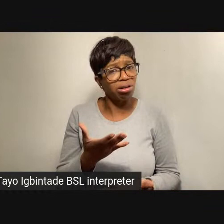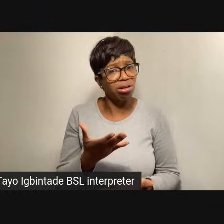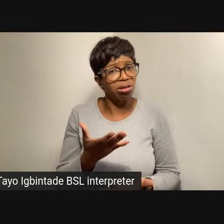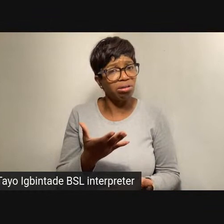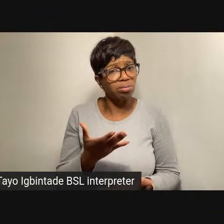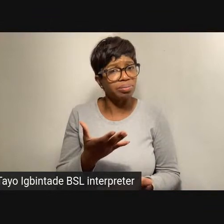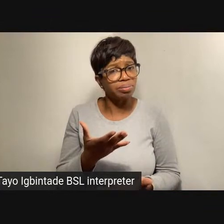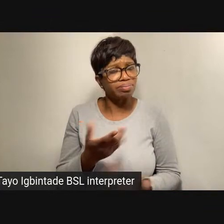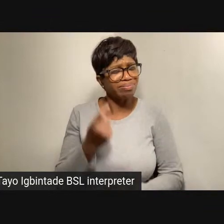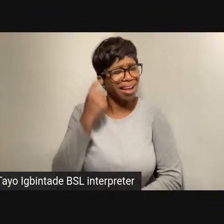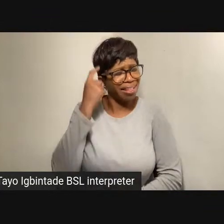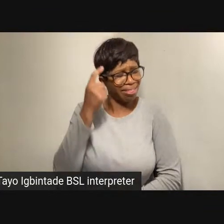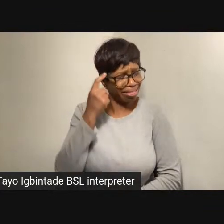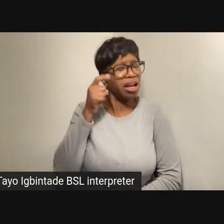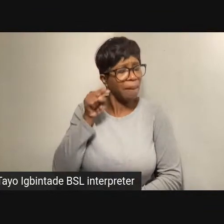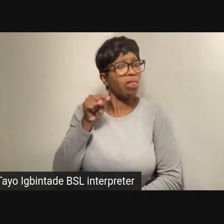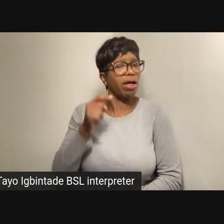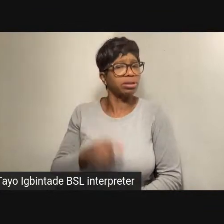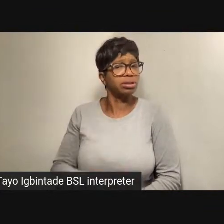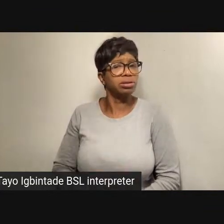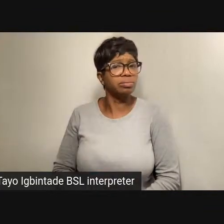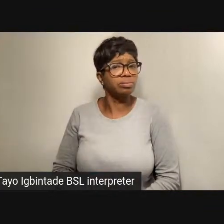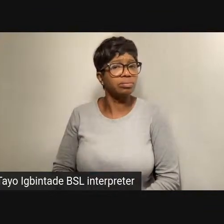Just think through that.